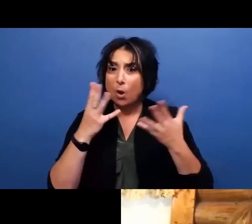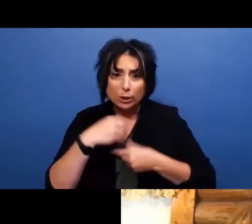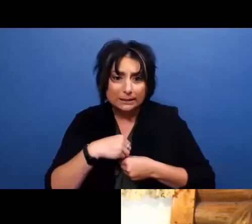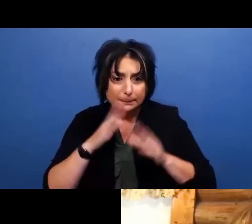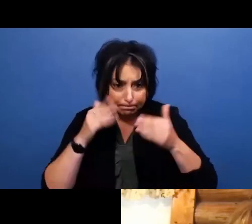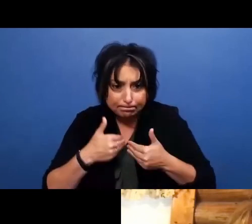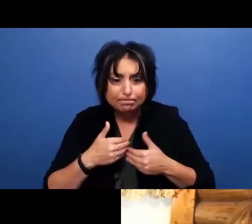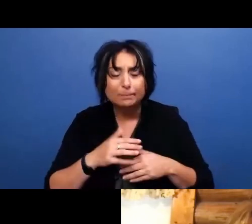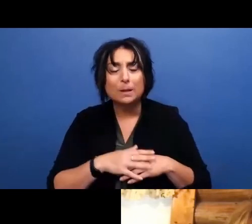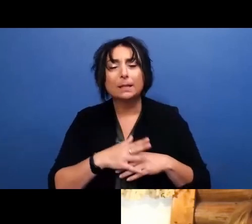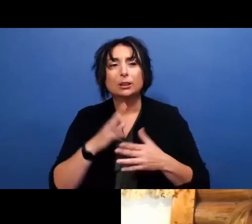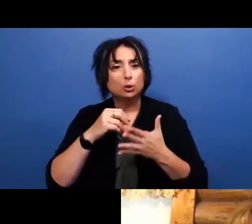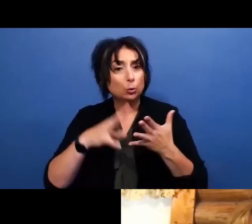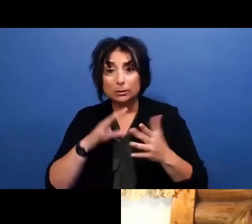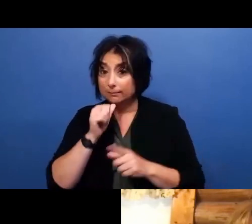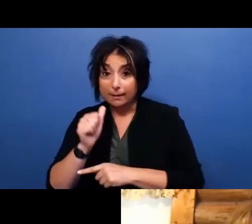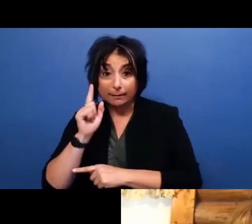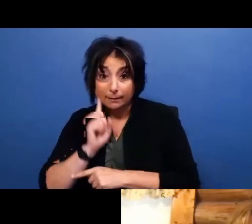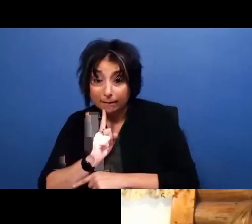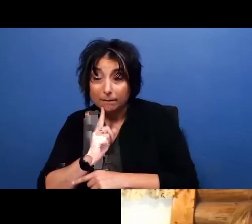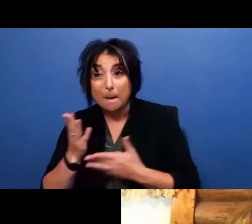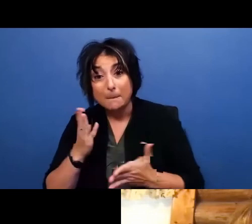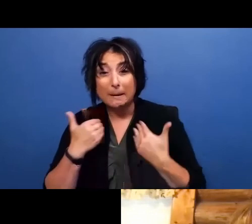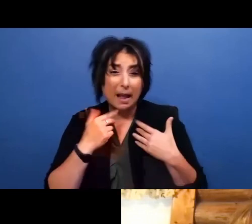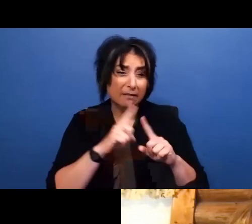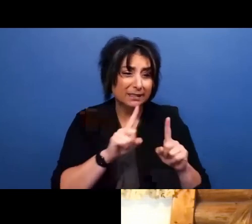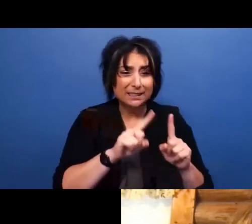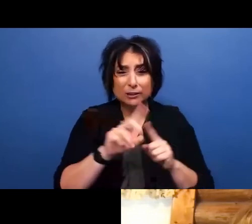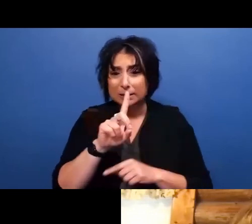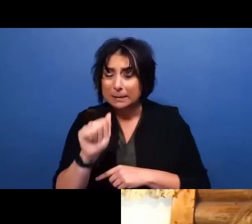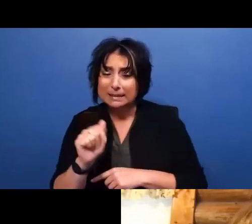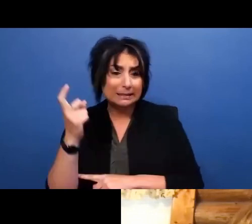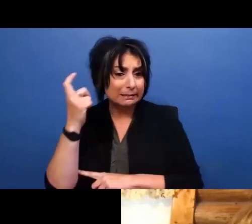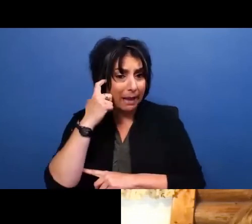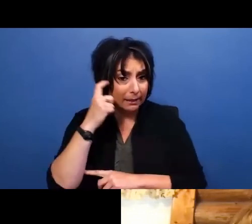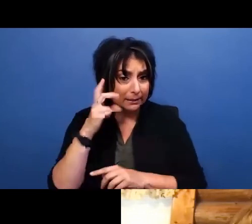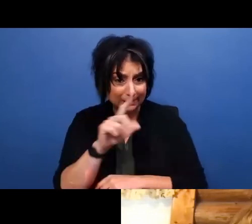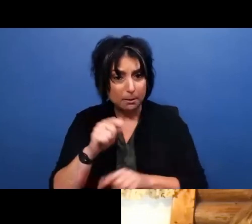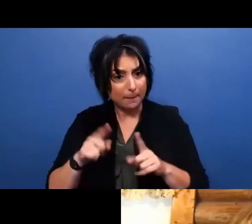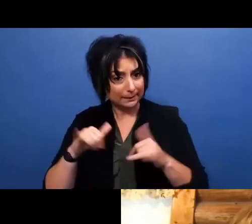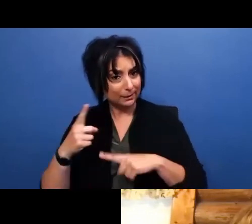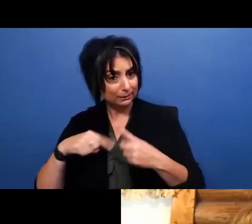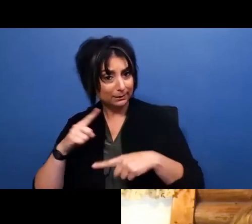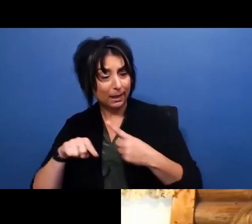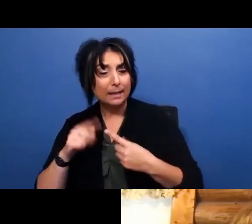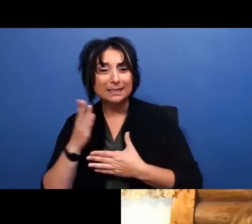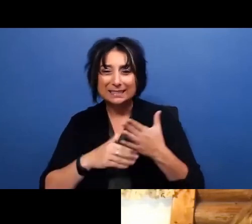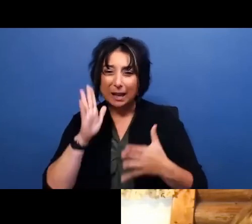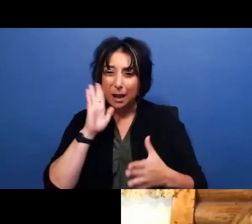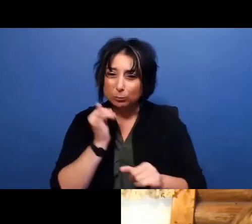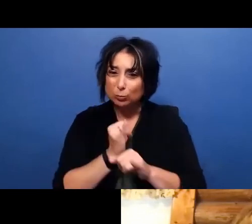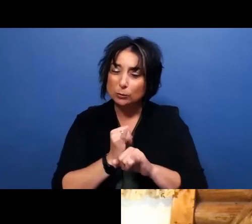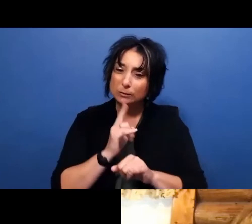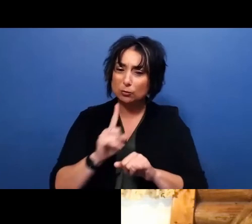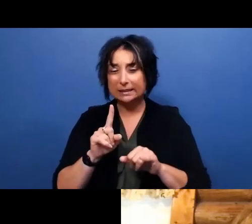students who aren't deaf but have multiple disabilities, cognitive disabilities. Some of the schools for the deaf were kind of splitting